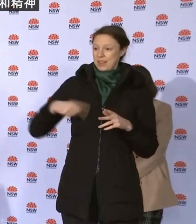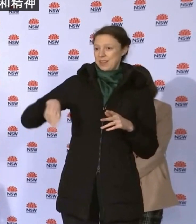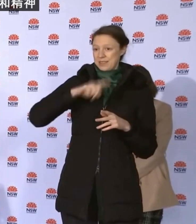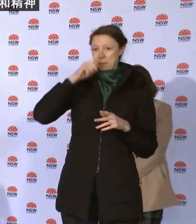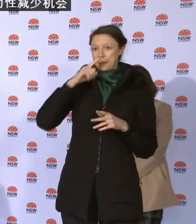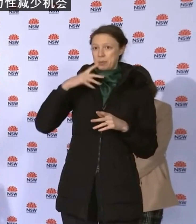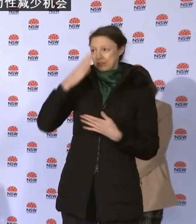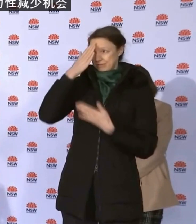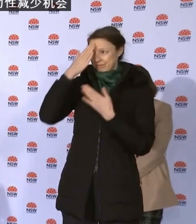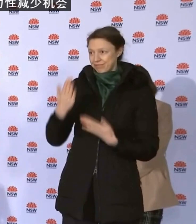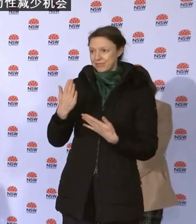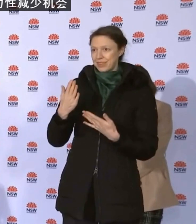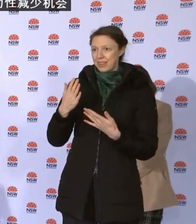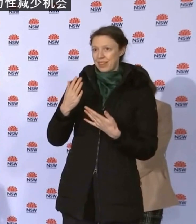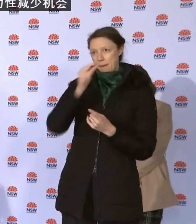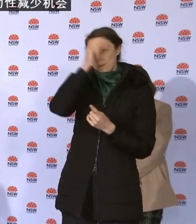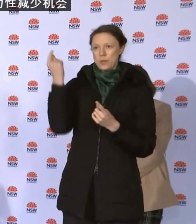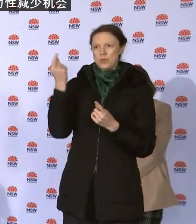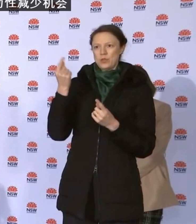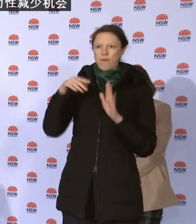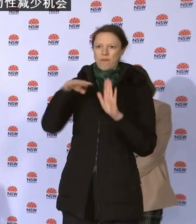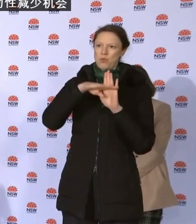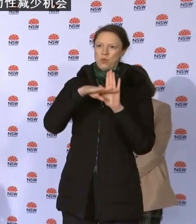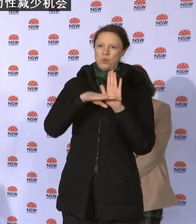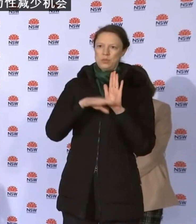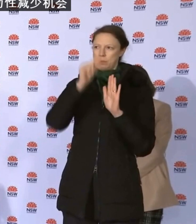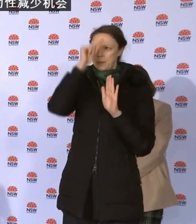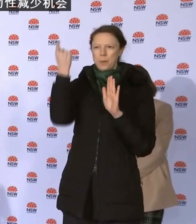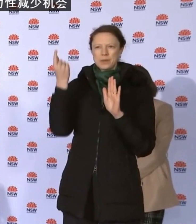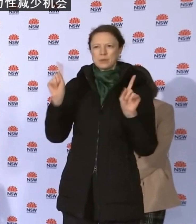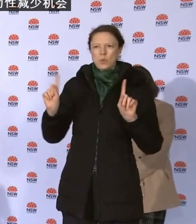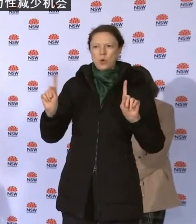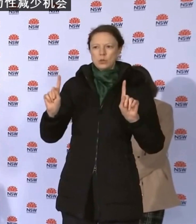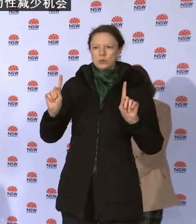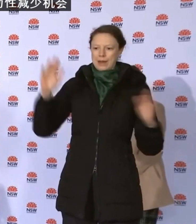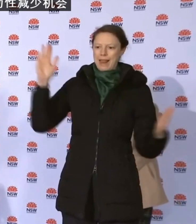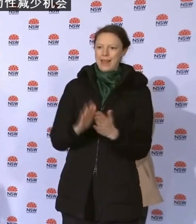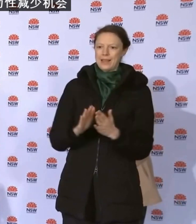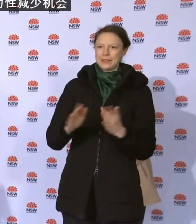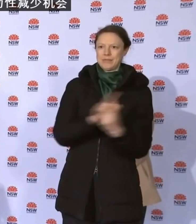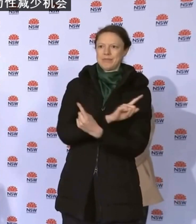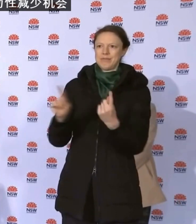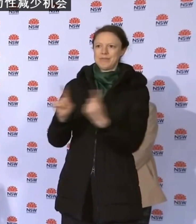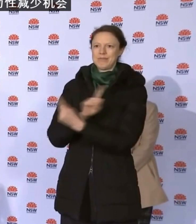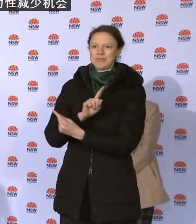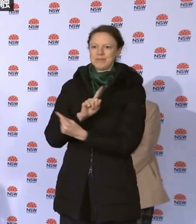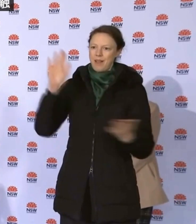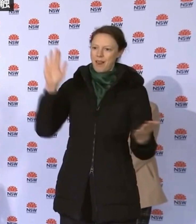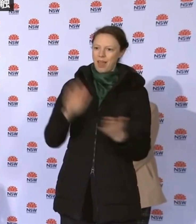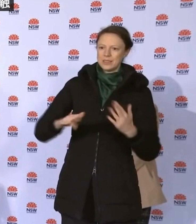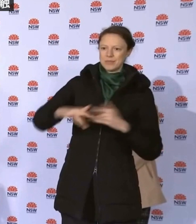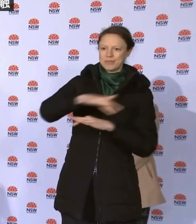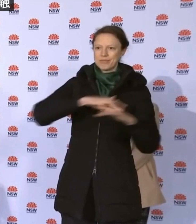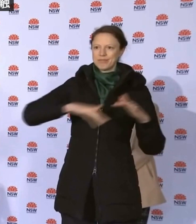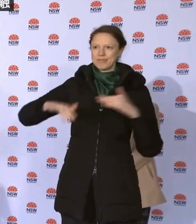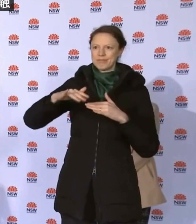And the spirit and intent of the public health orders is to reduce mobility, reduce the opportunities for